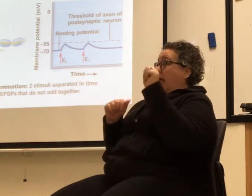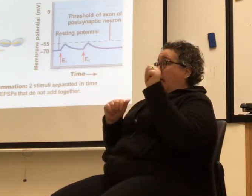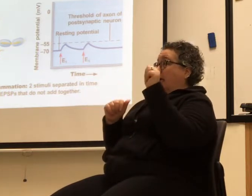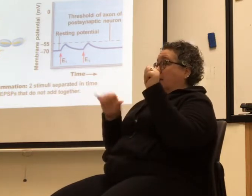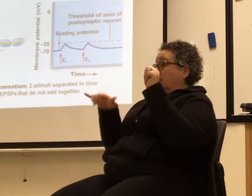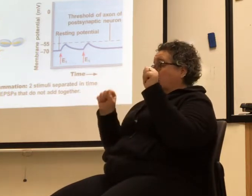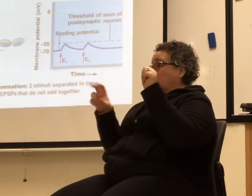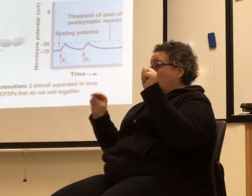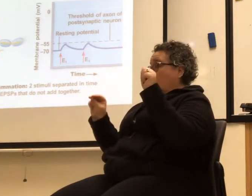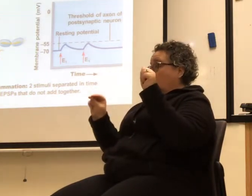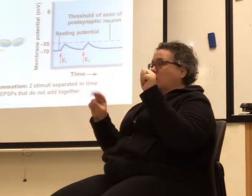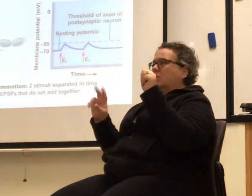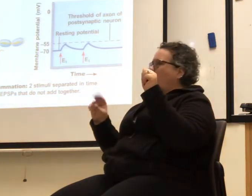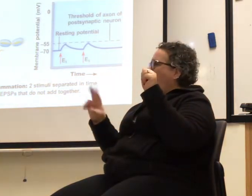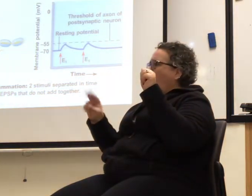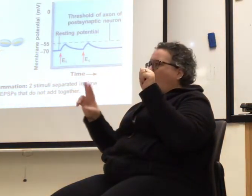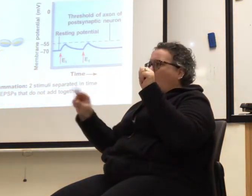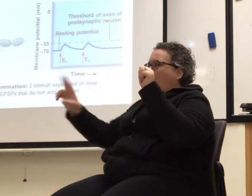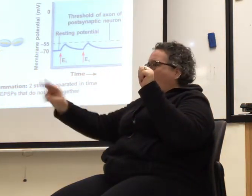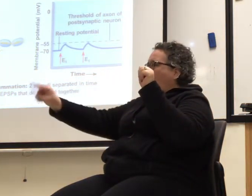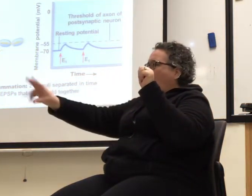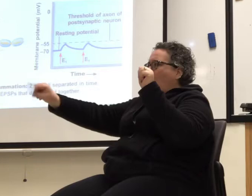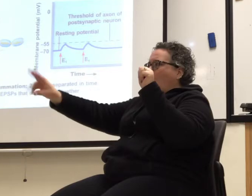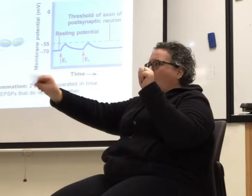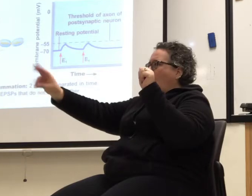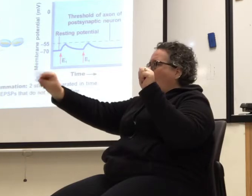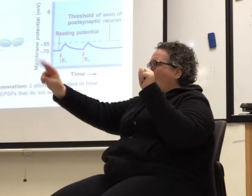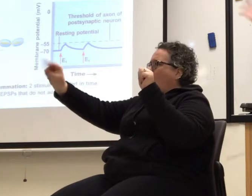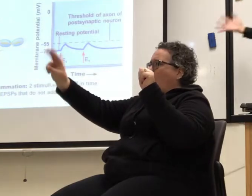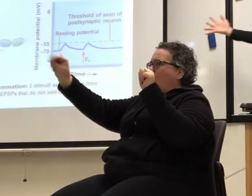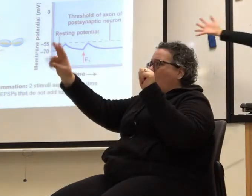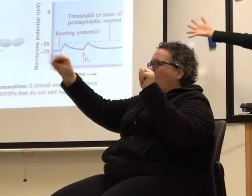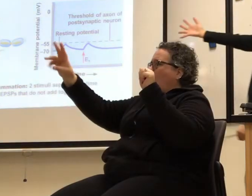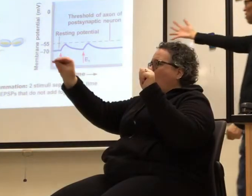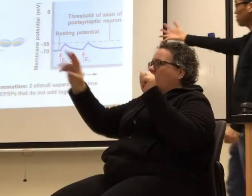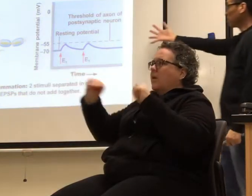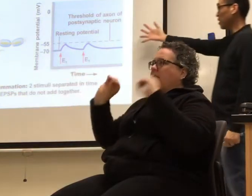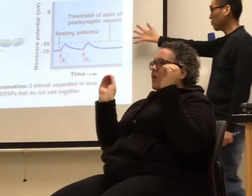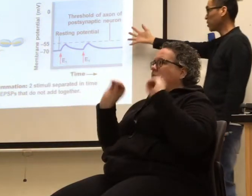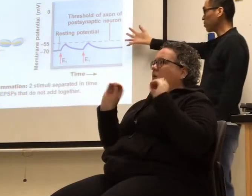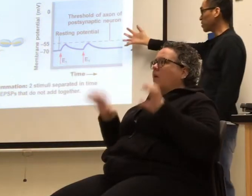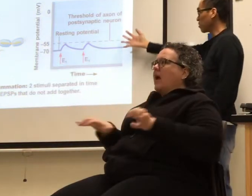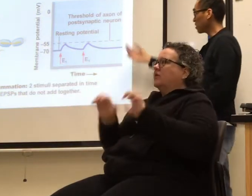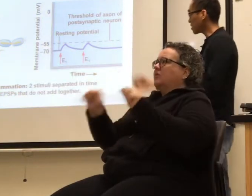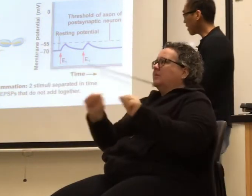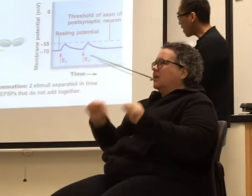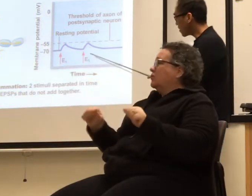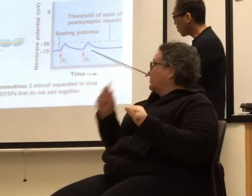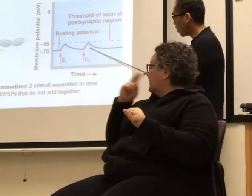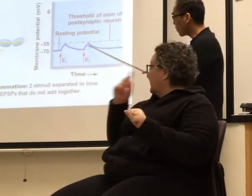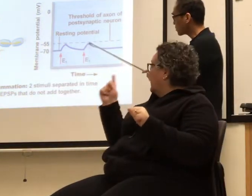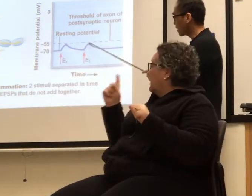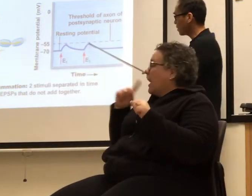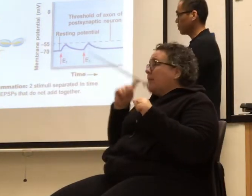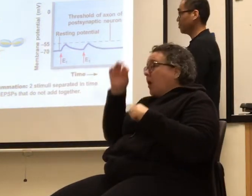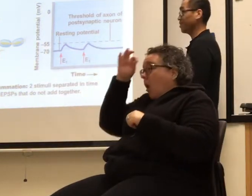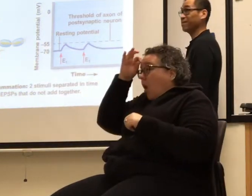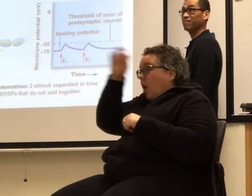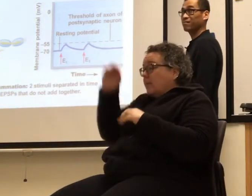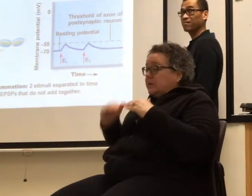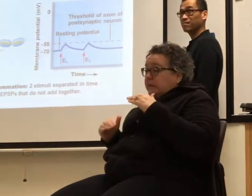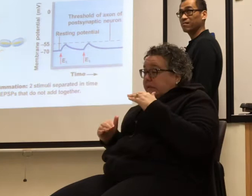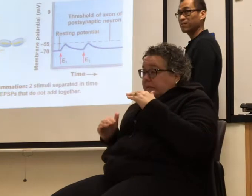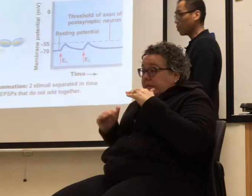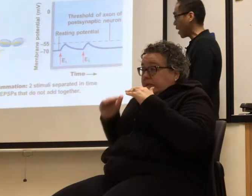or no? No, you did not. There's no action potential here. You didn't reach threshold. It looks like, you almost did, but you